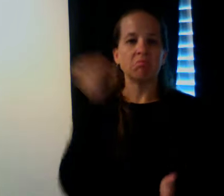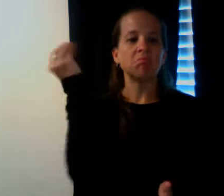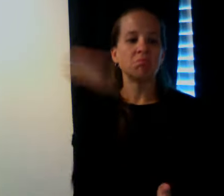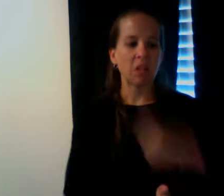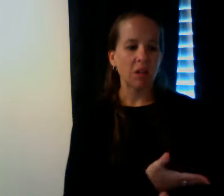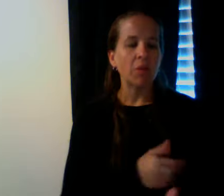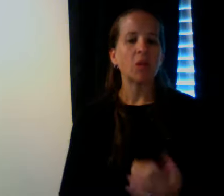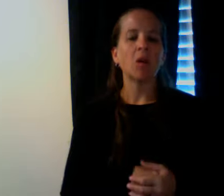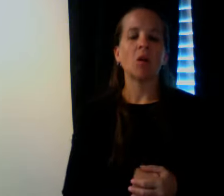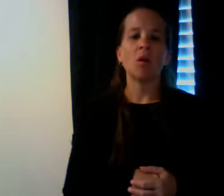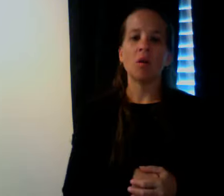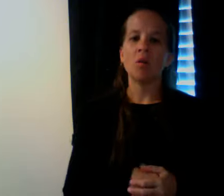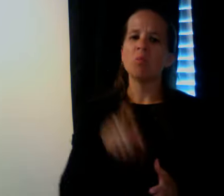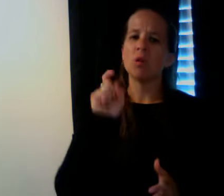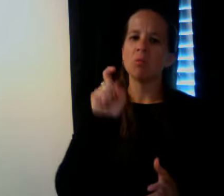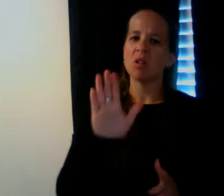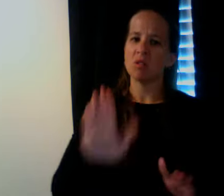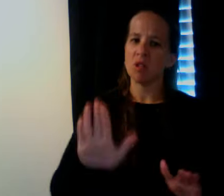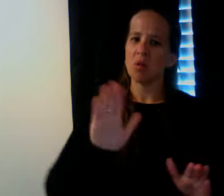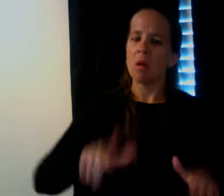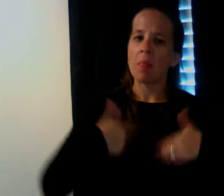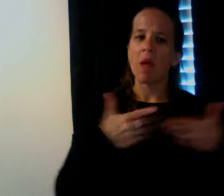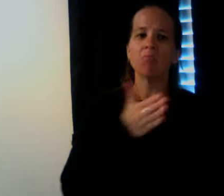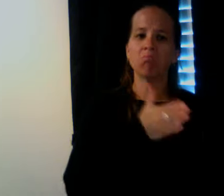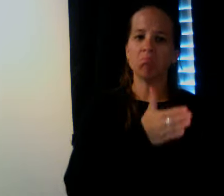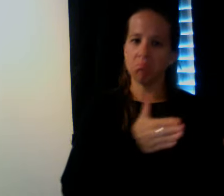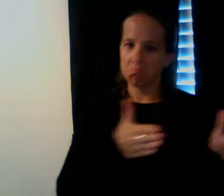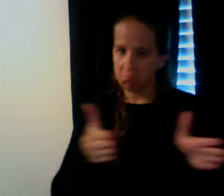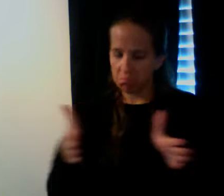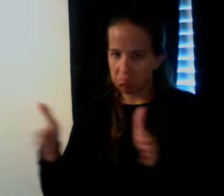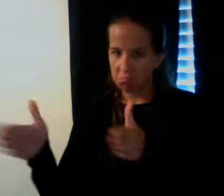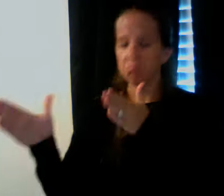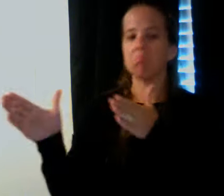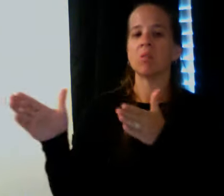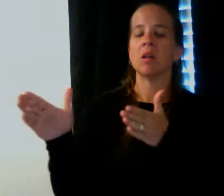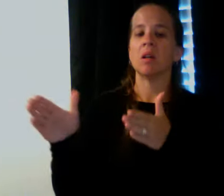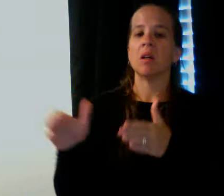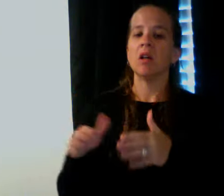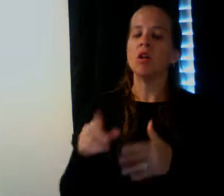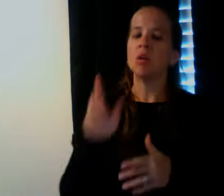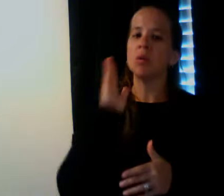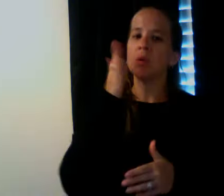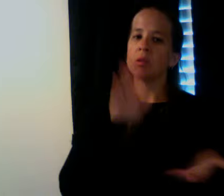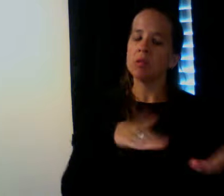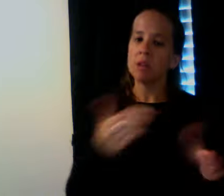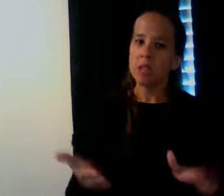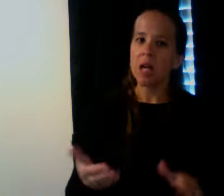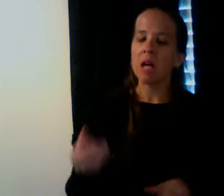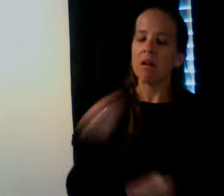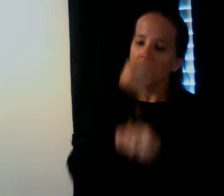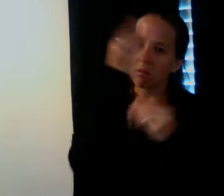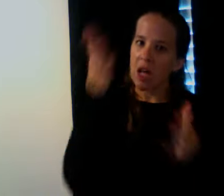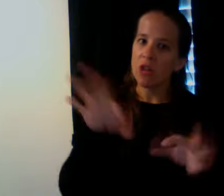my affairs in order, which is doctor's code for prepare to die. It means to try and tell your kids